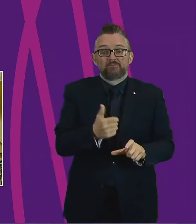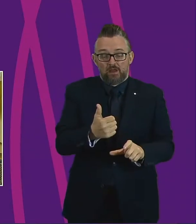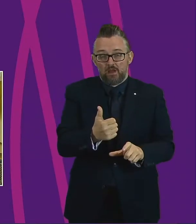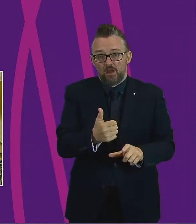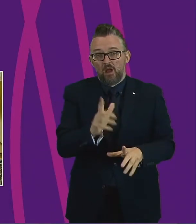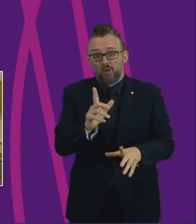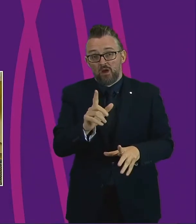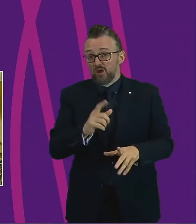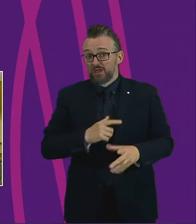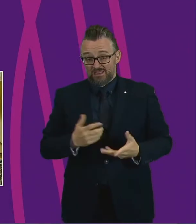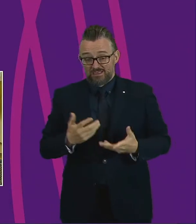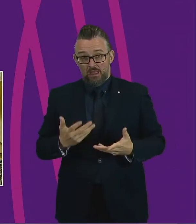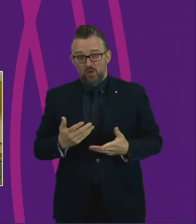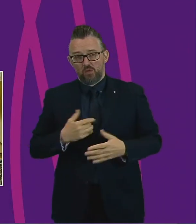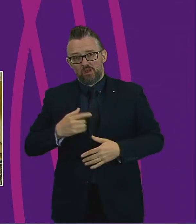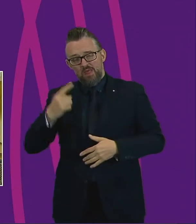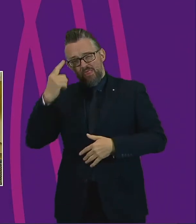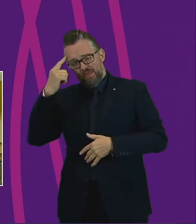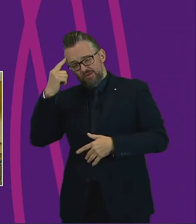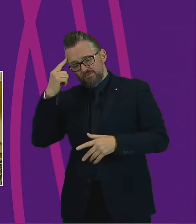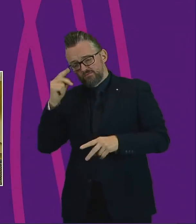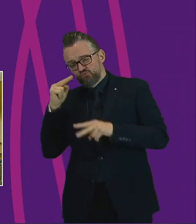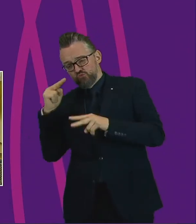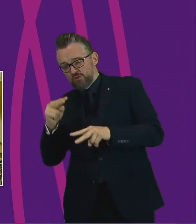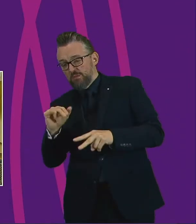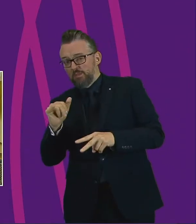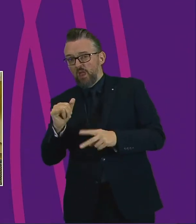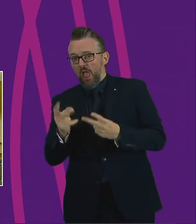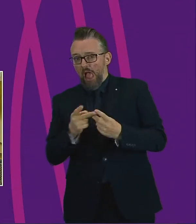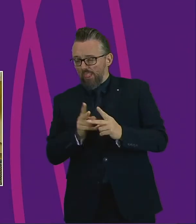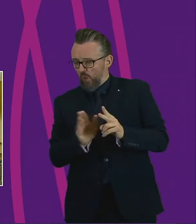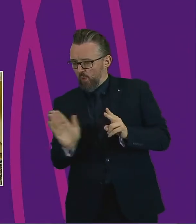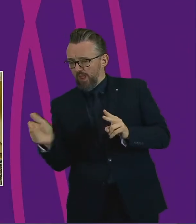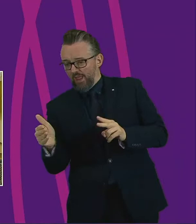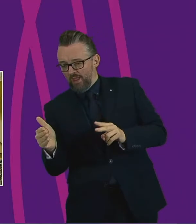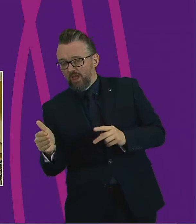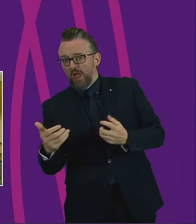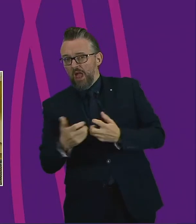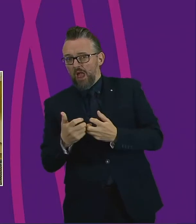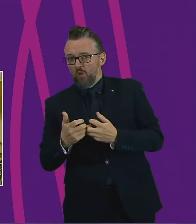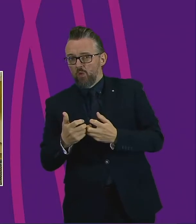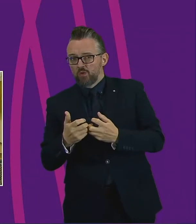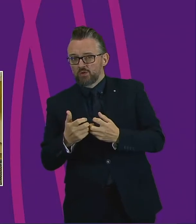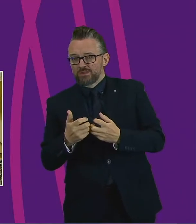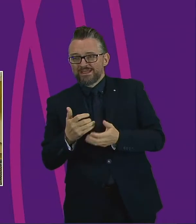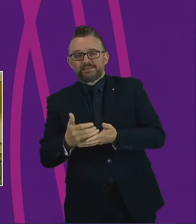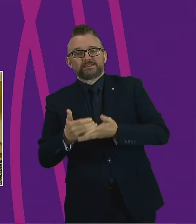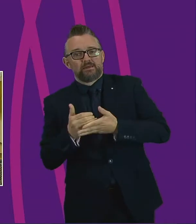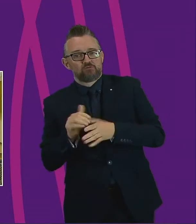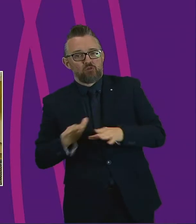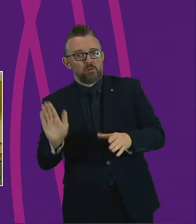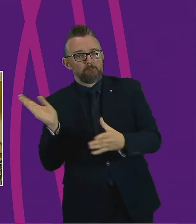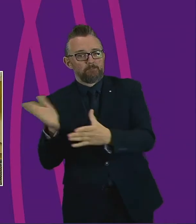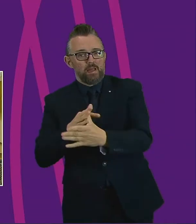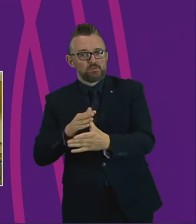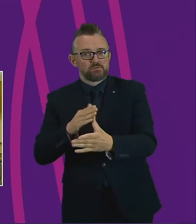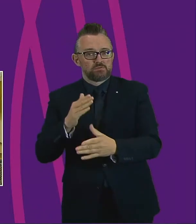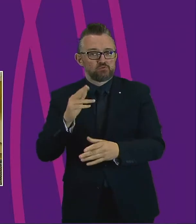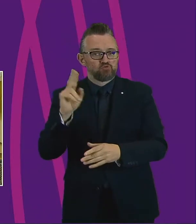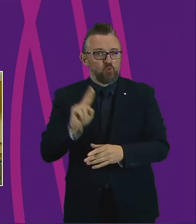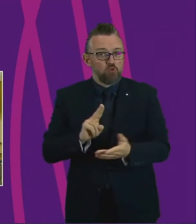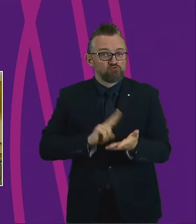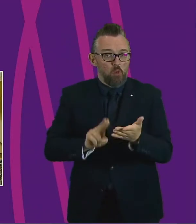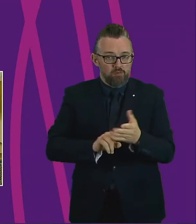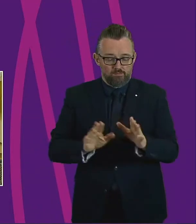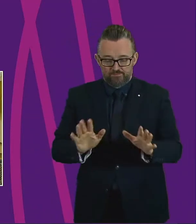say, we are also looking at whether it is safe to take another approach that gets children back into school normally. This is not